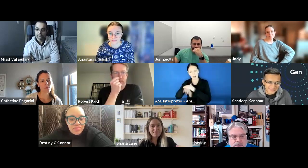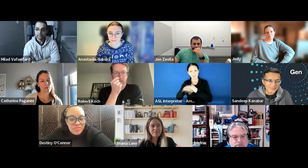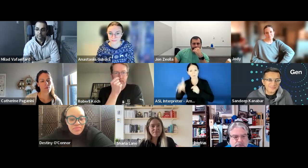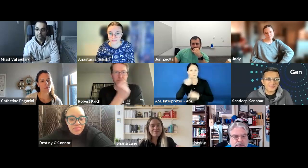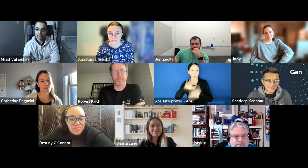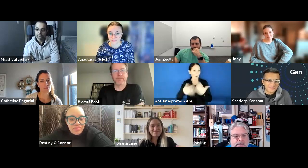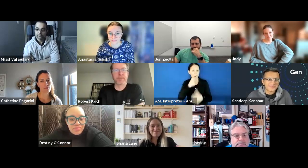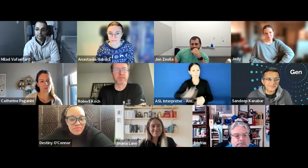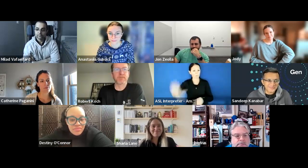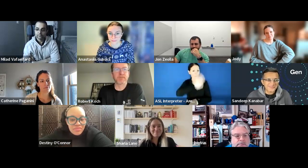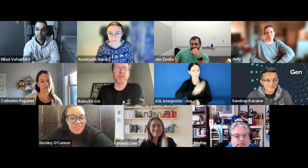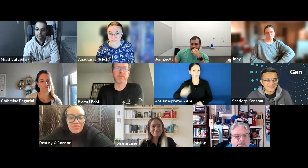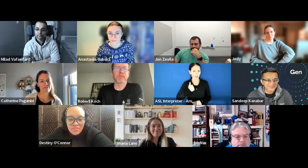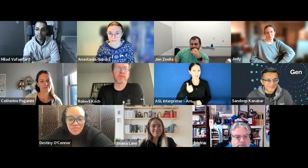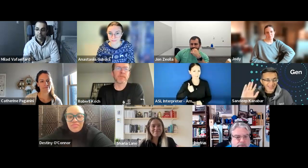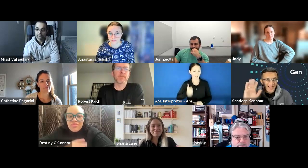across Canada.